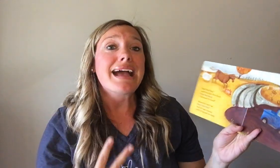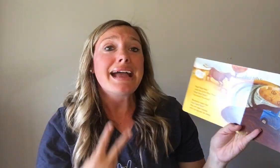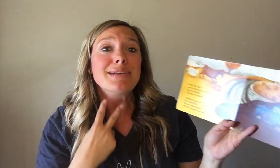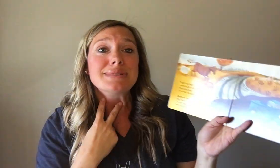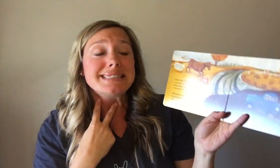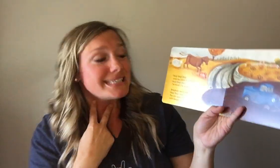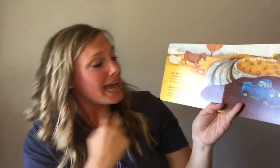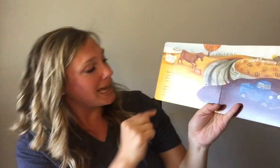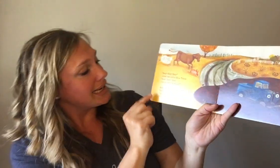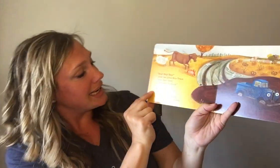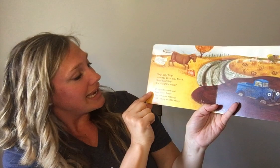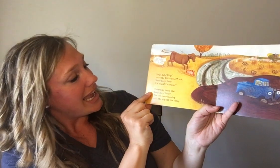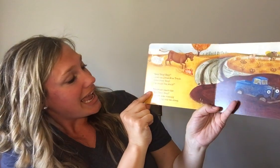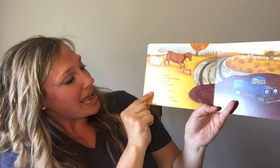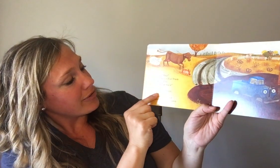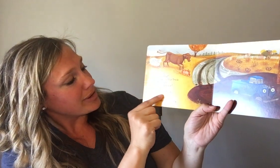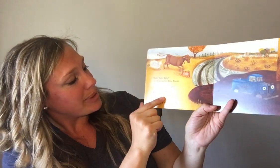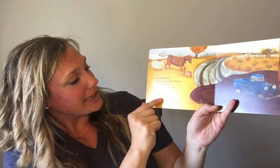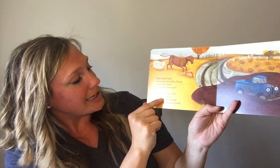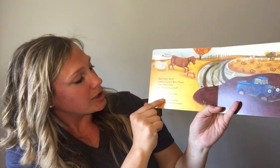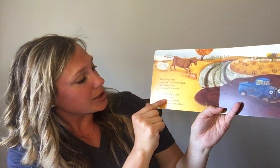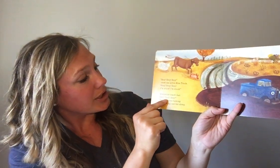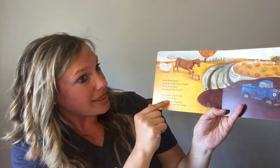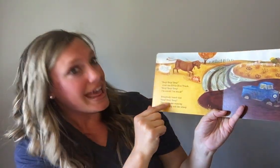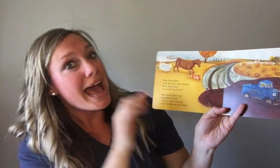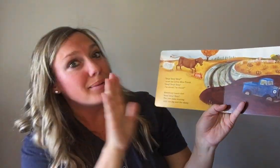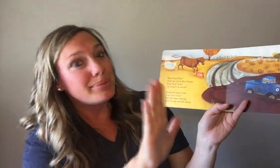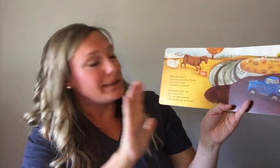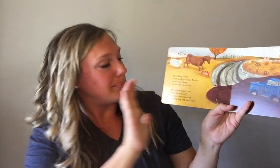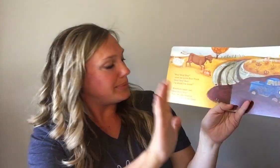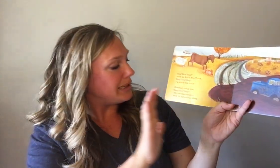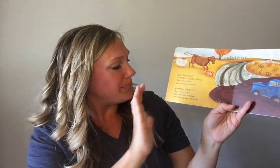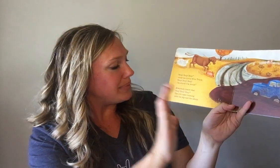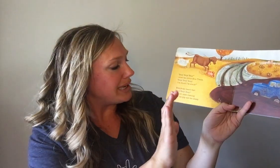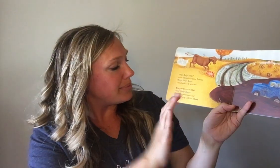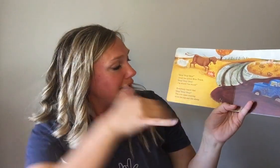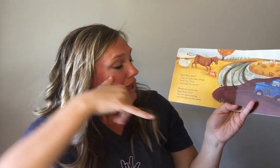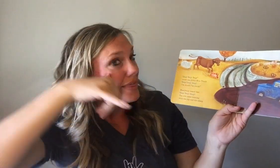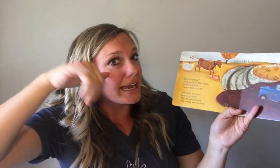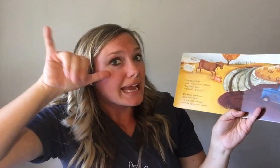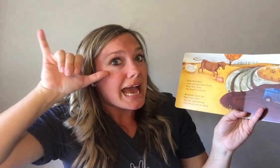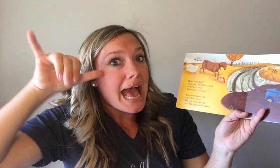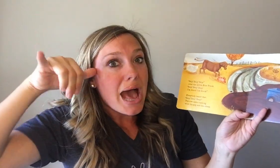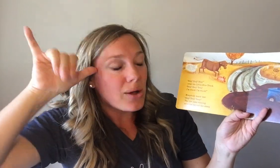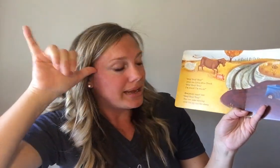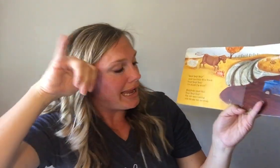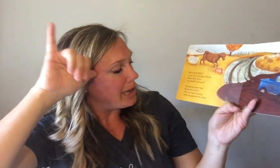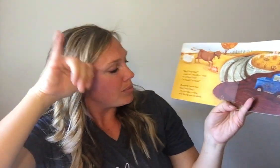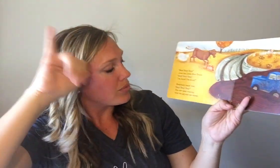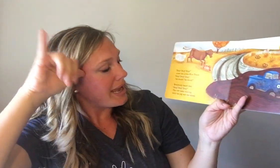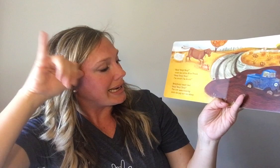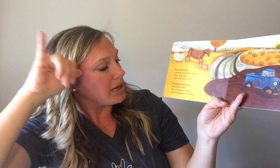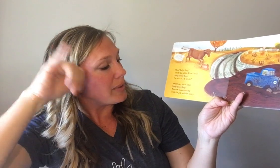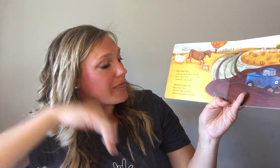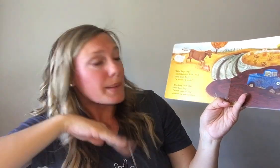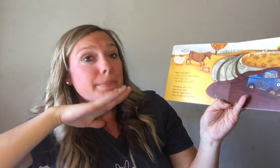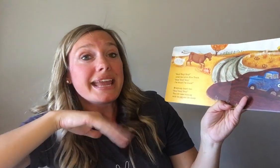I'm stuck. Everybody heard that beep, beep, beep. The cow came running with the